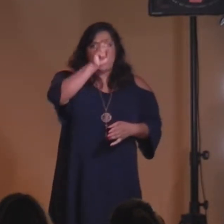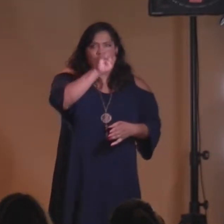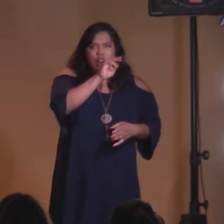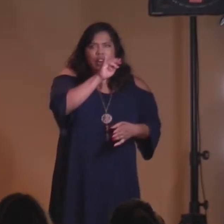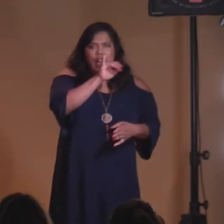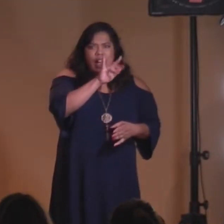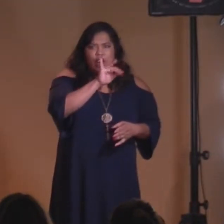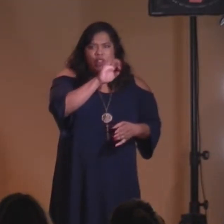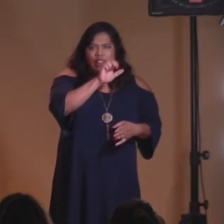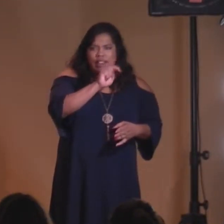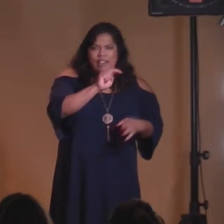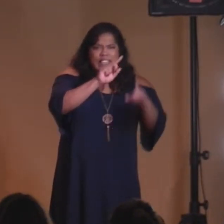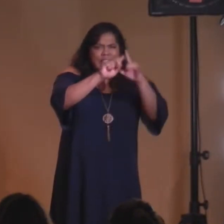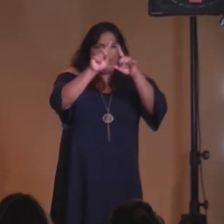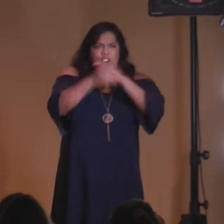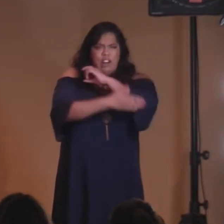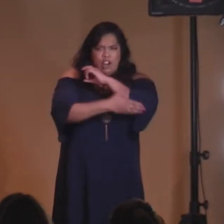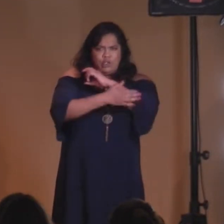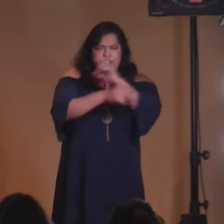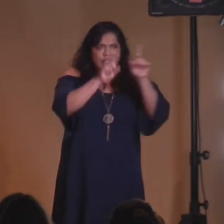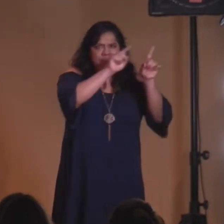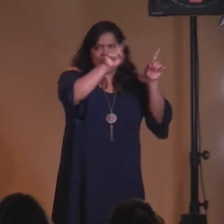and Palestine.